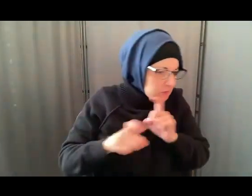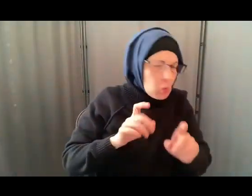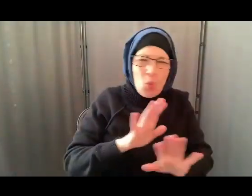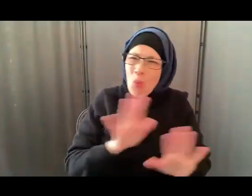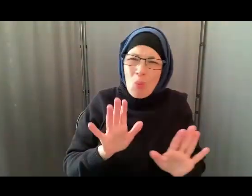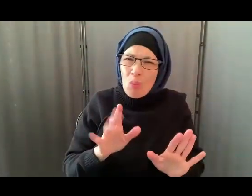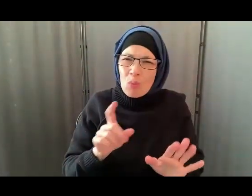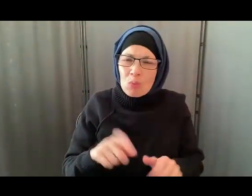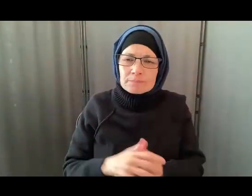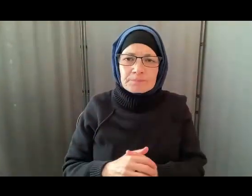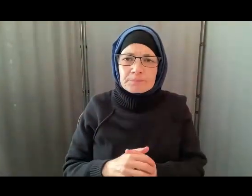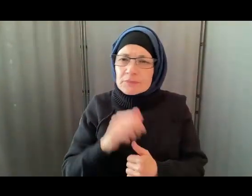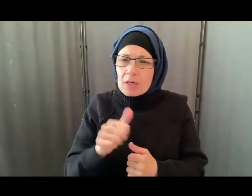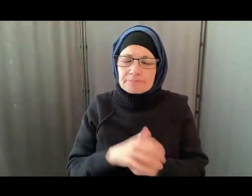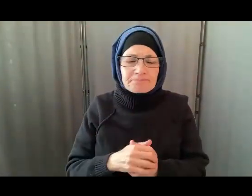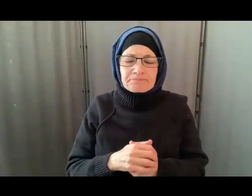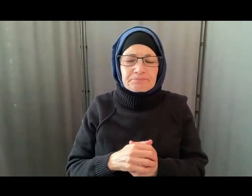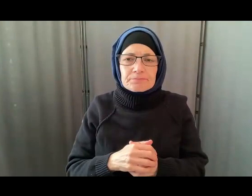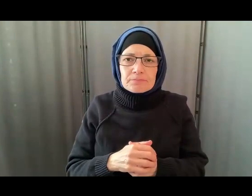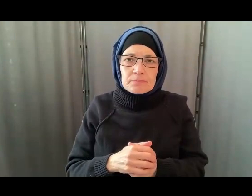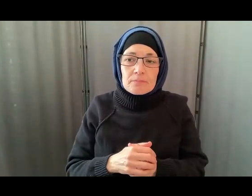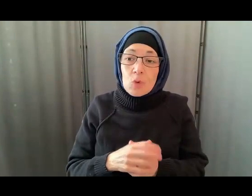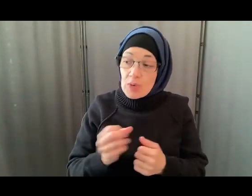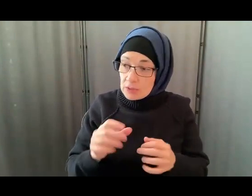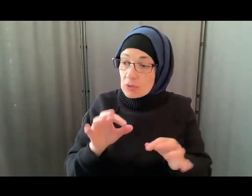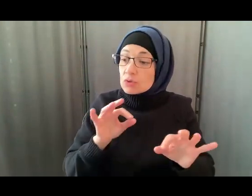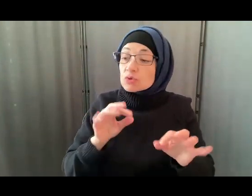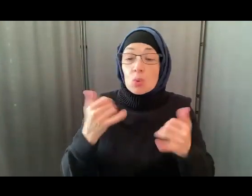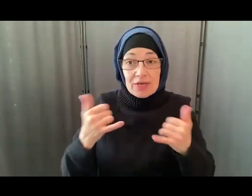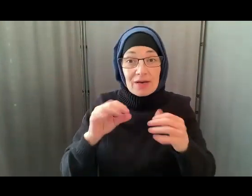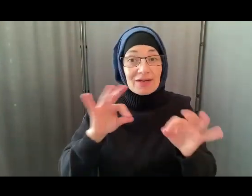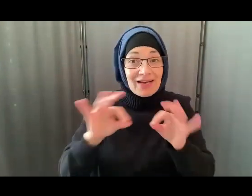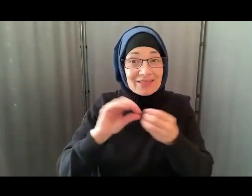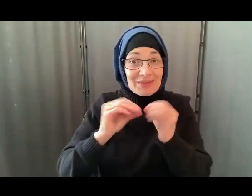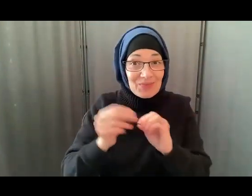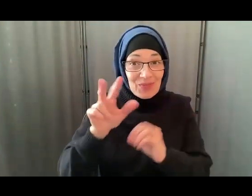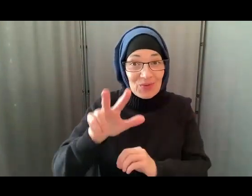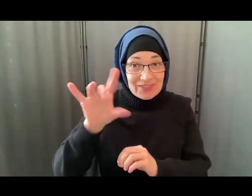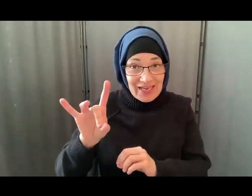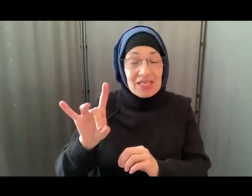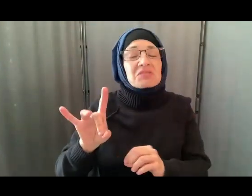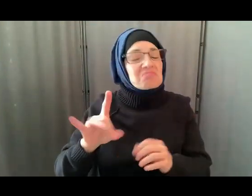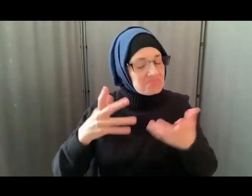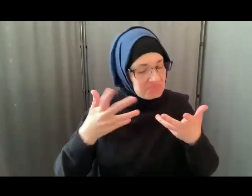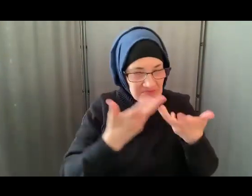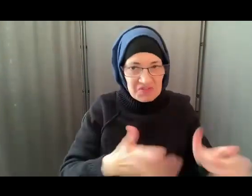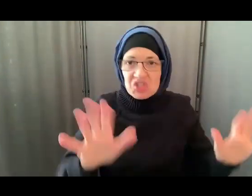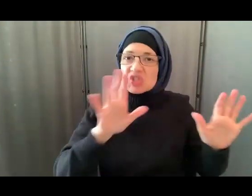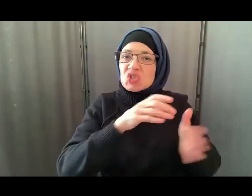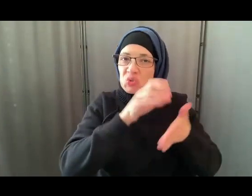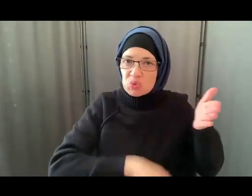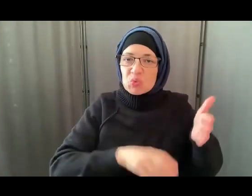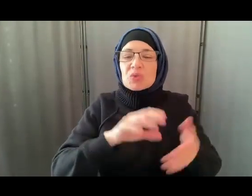This ayah number 38 will conclude surah number 47,